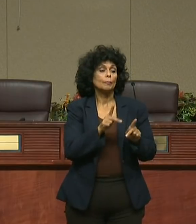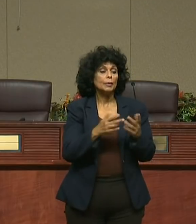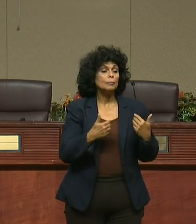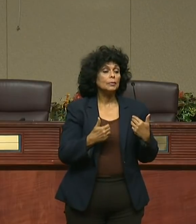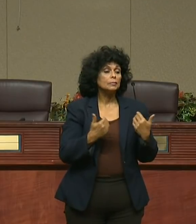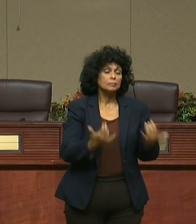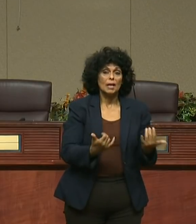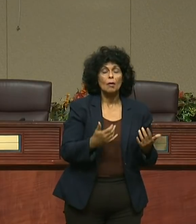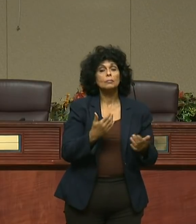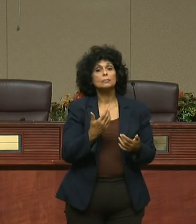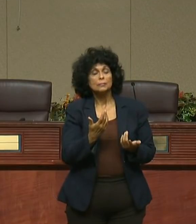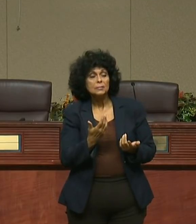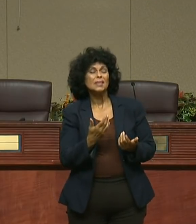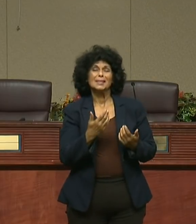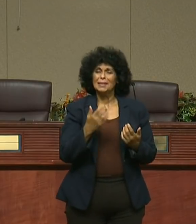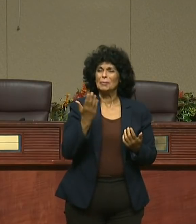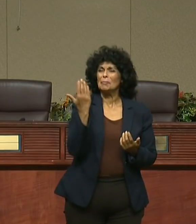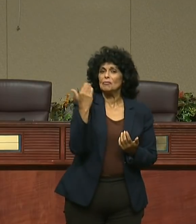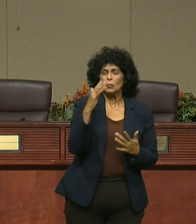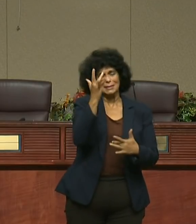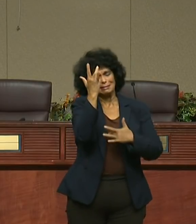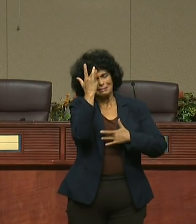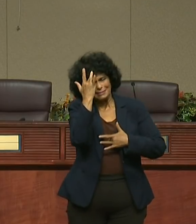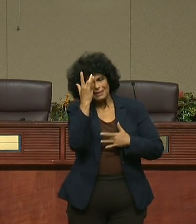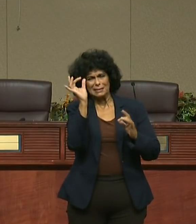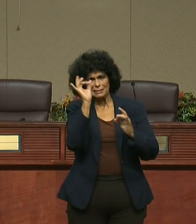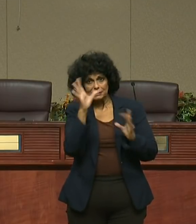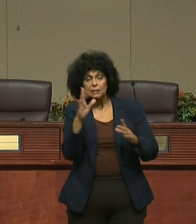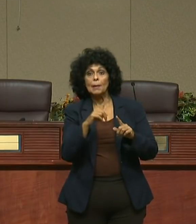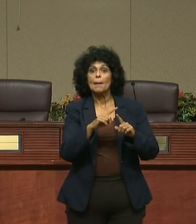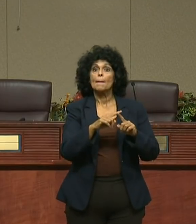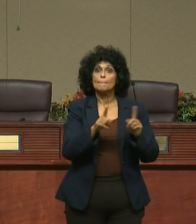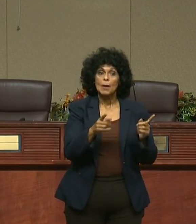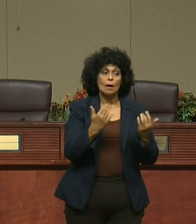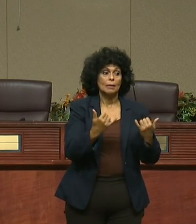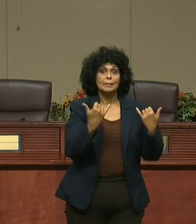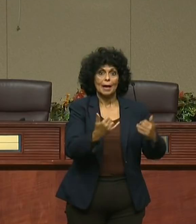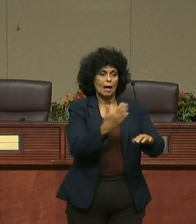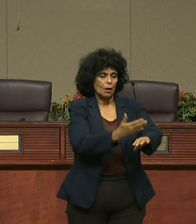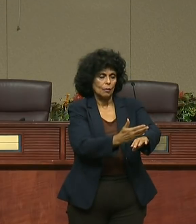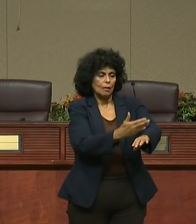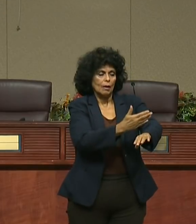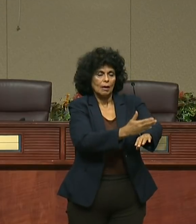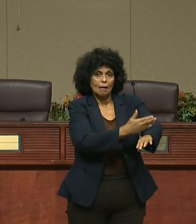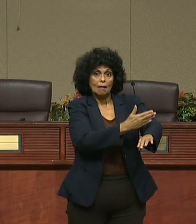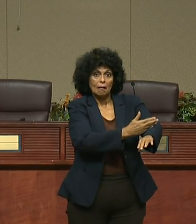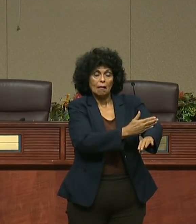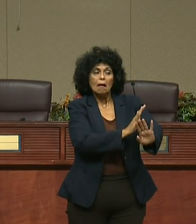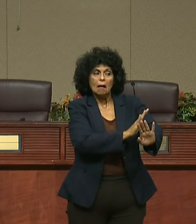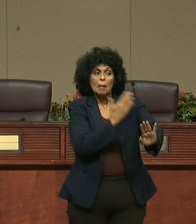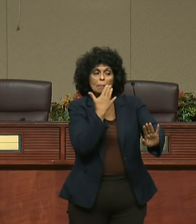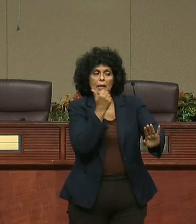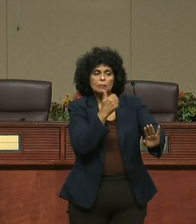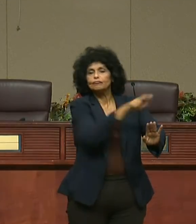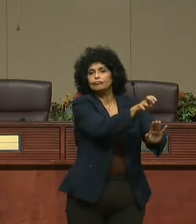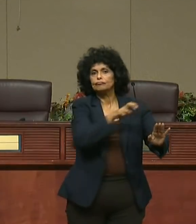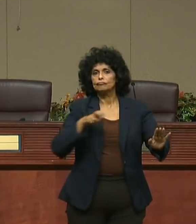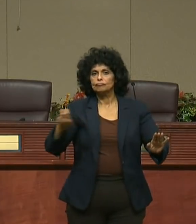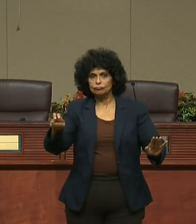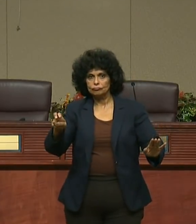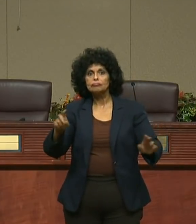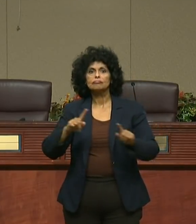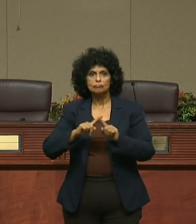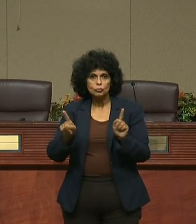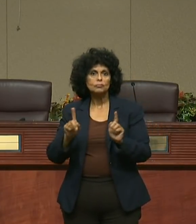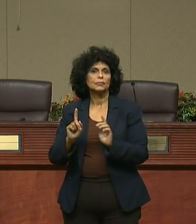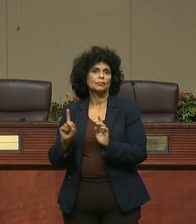just in recovery phase or in isolation to a facility different than the hospital. And we